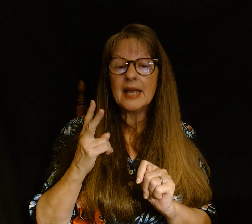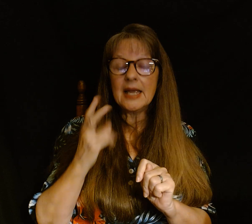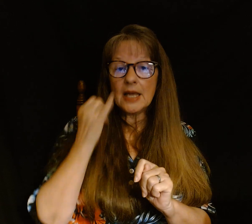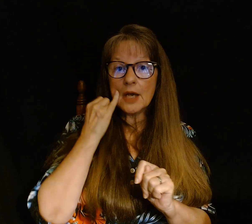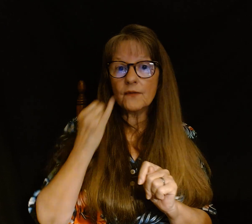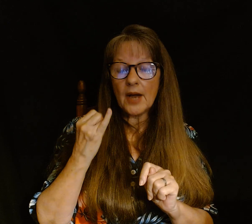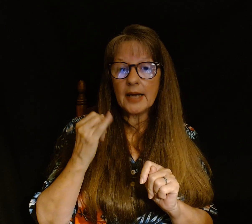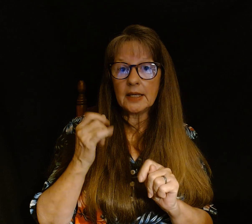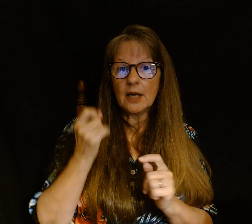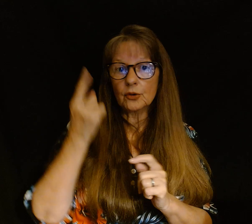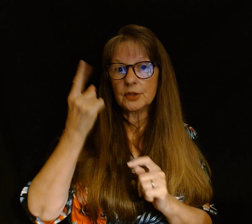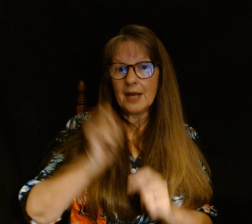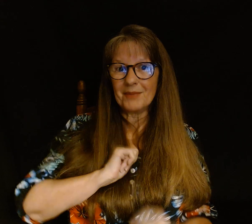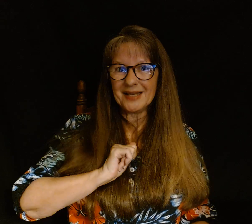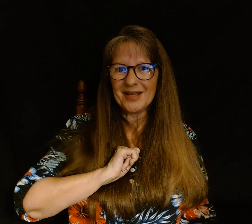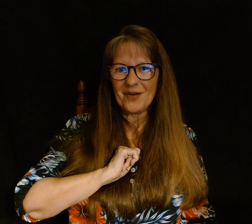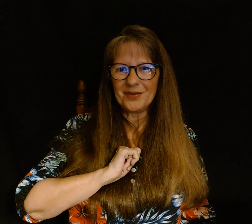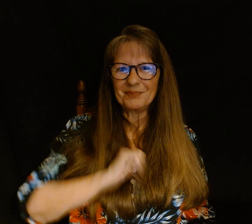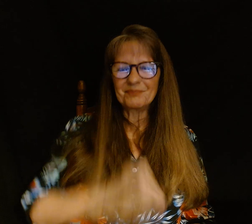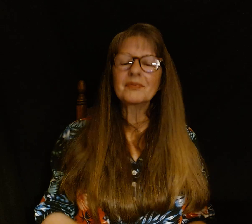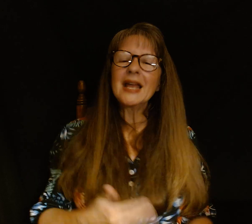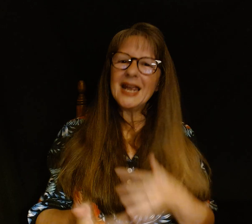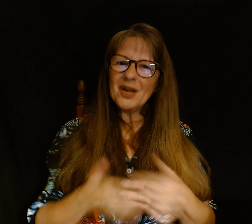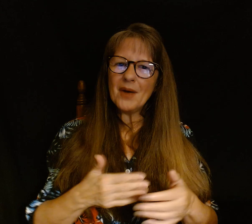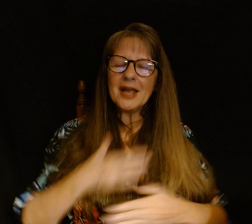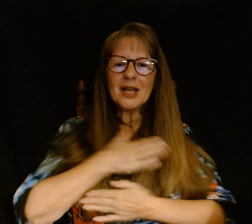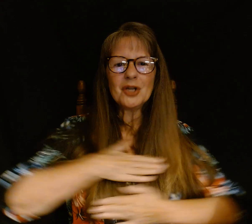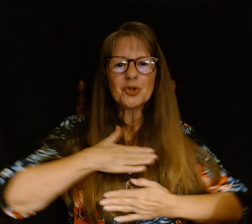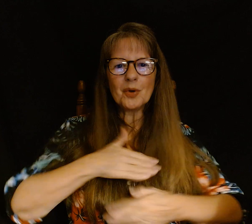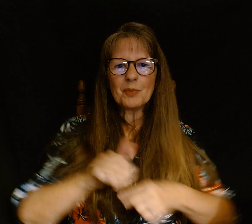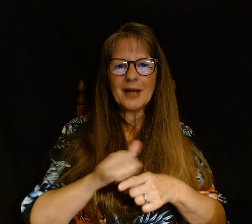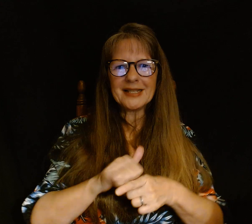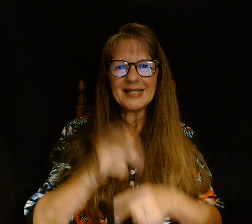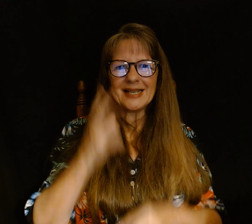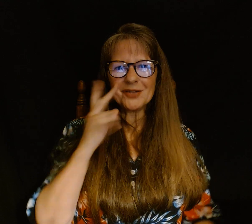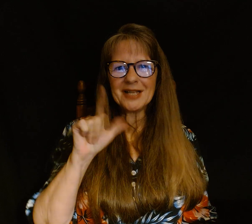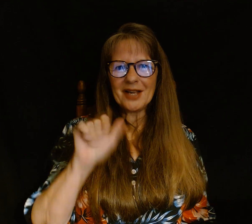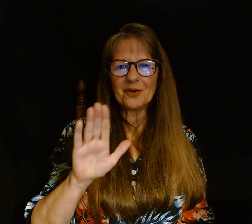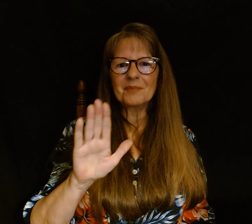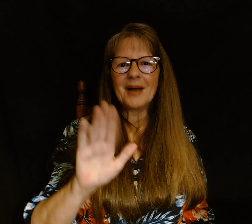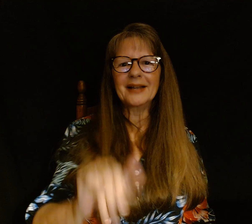if I can understand myself. Anyway, enjoy practicing. I'll see you later. Bye.